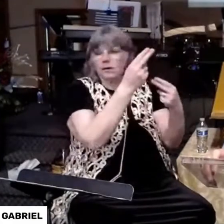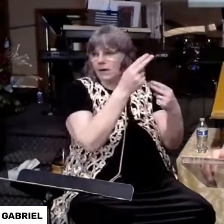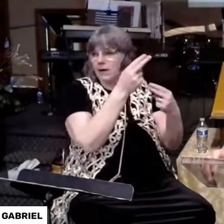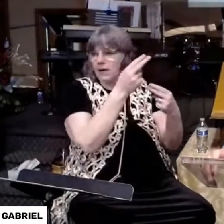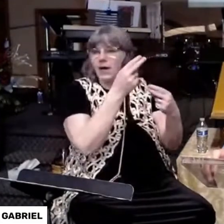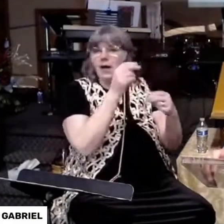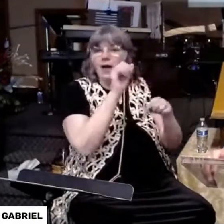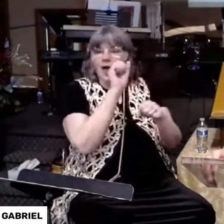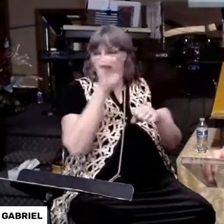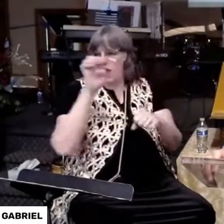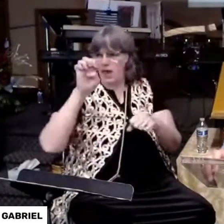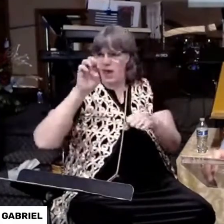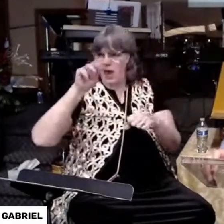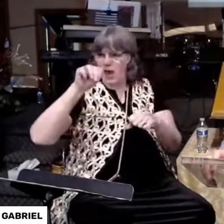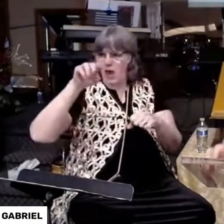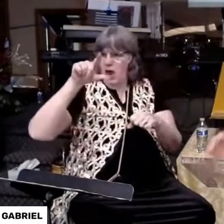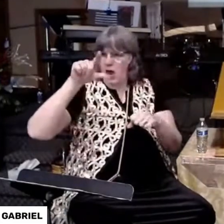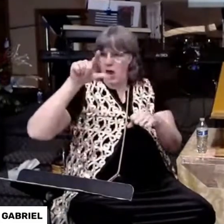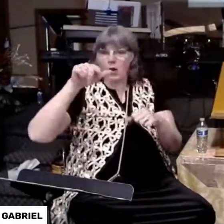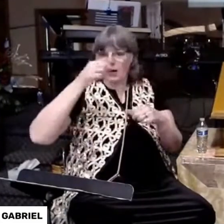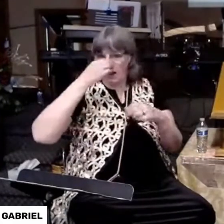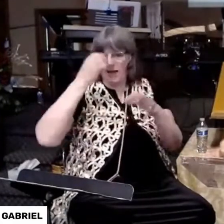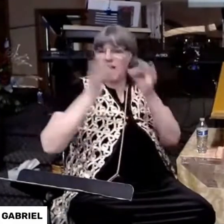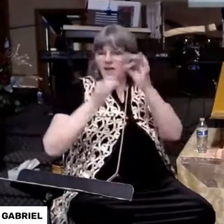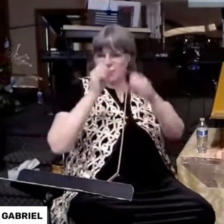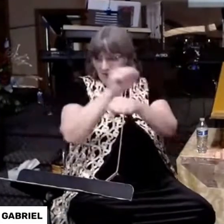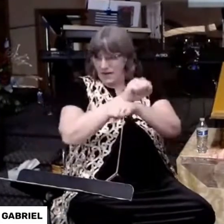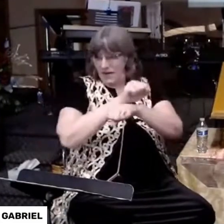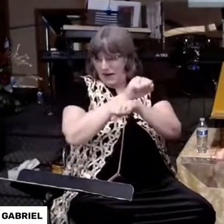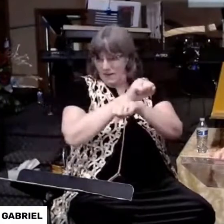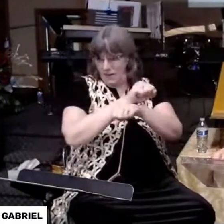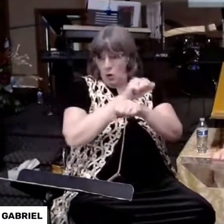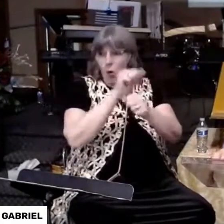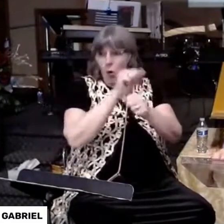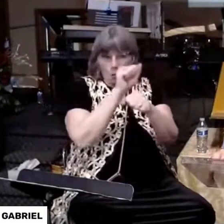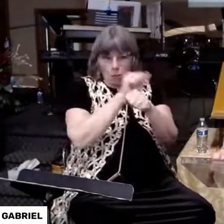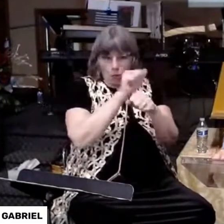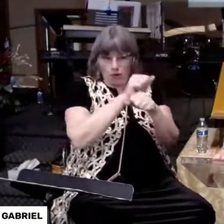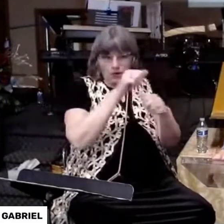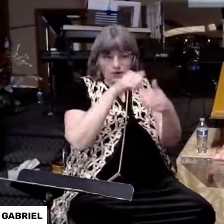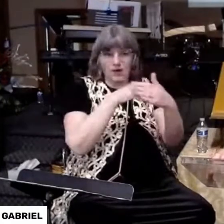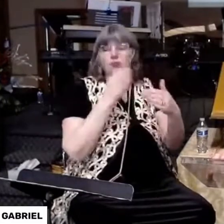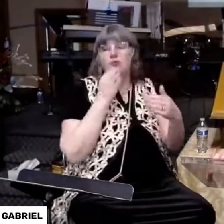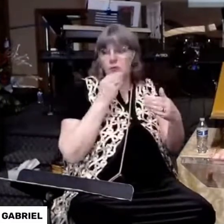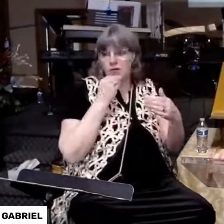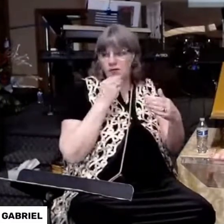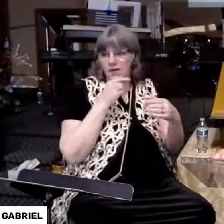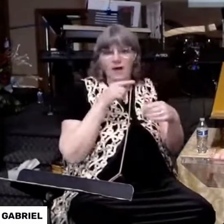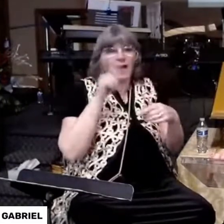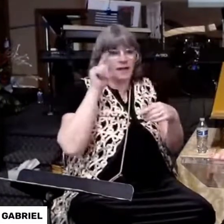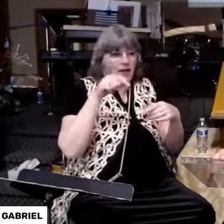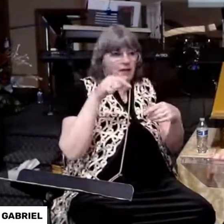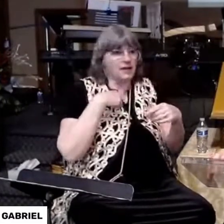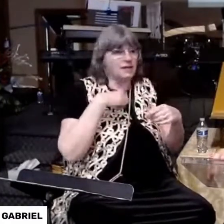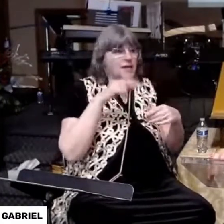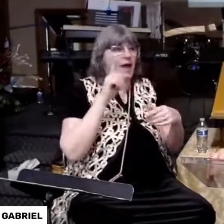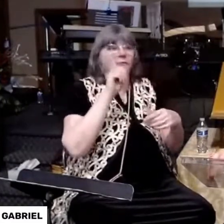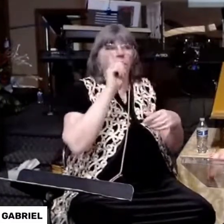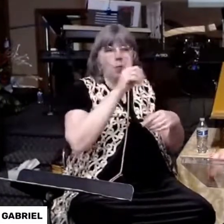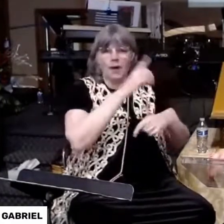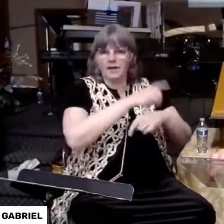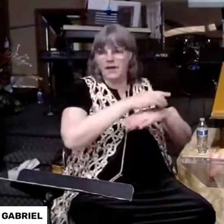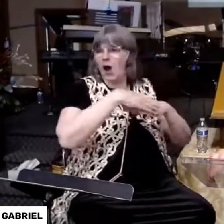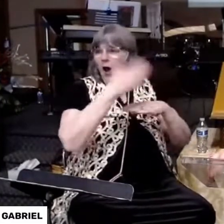respect. Actually, a slave in a Jewish household really liked it because by the law of Torah, he was supposed to have one day off a